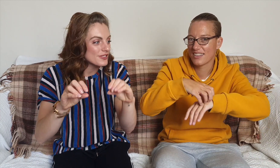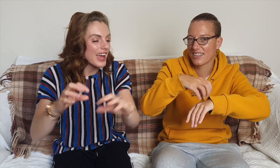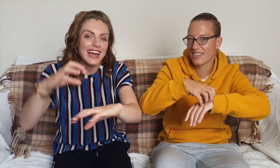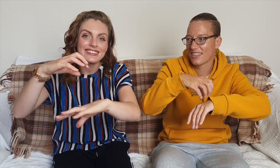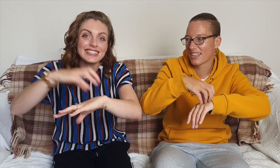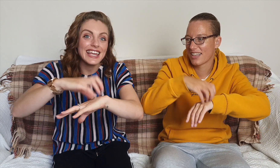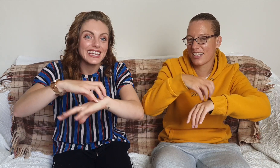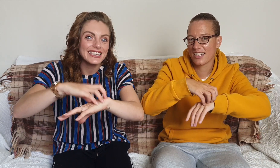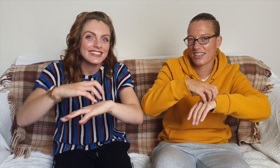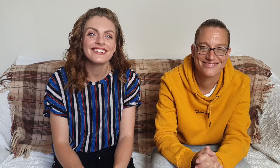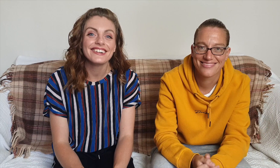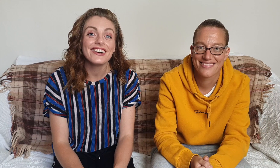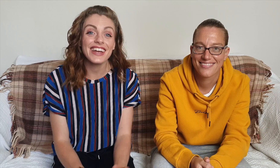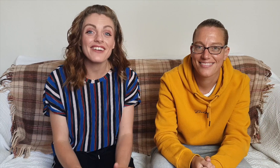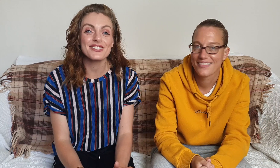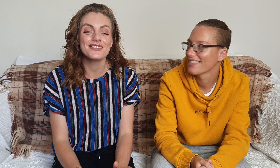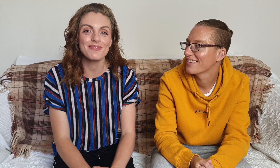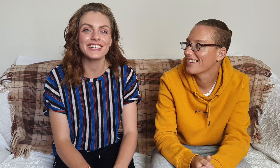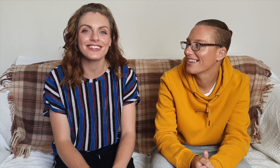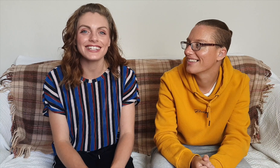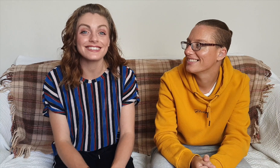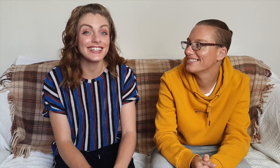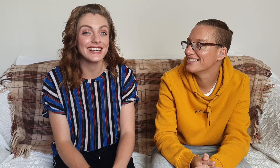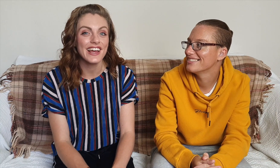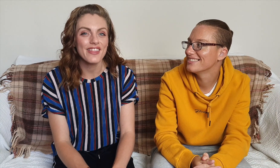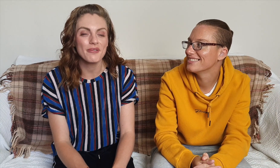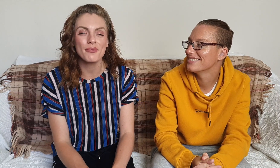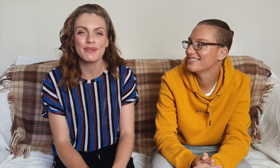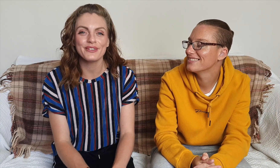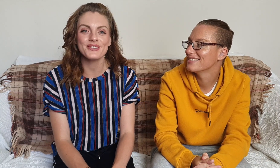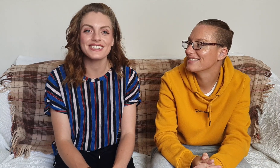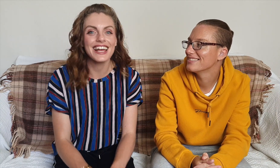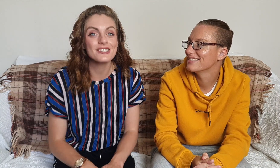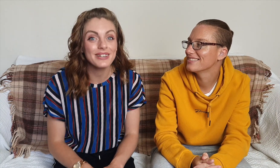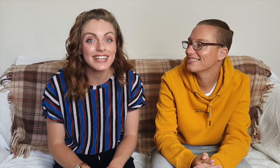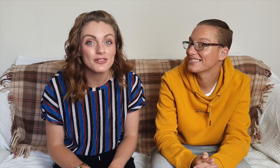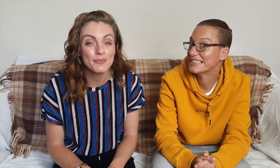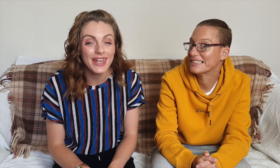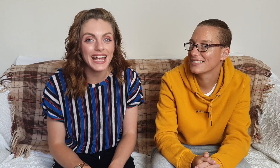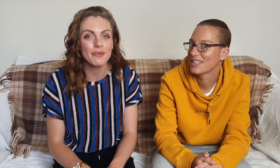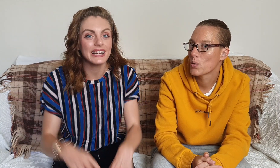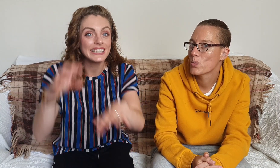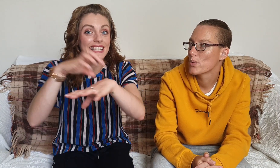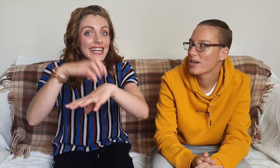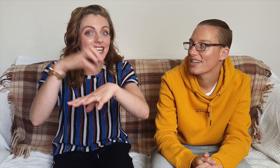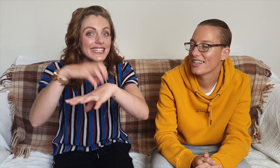And cake. We have some simple ingredients here that we will be using next week to bake our